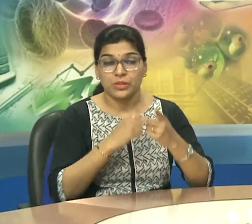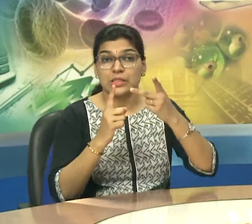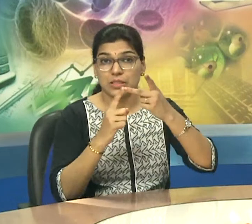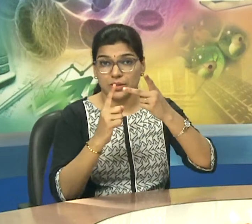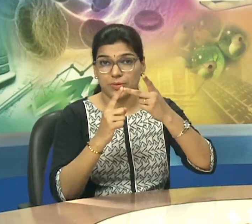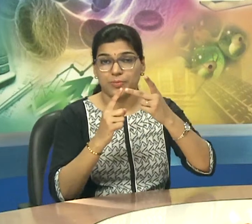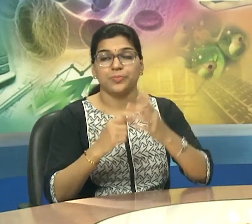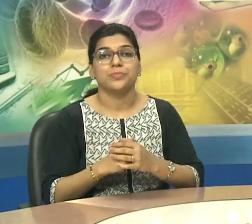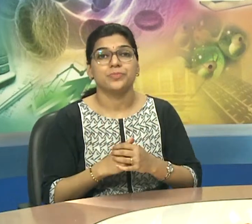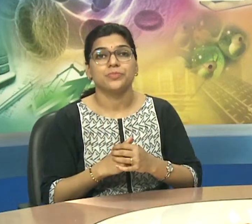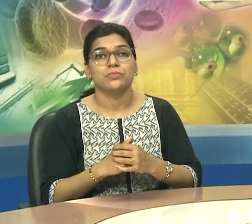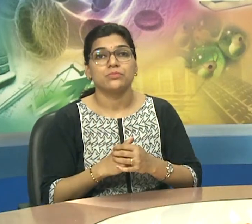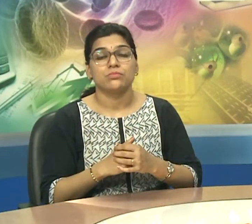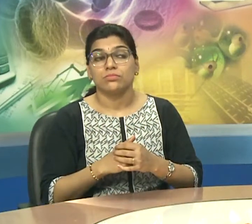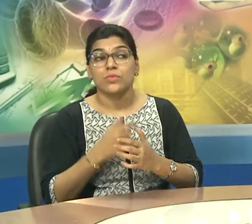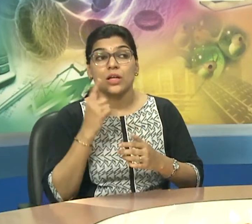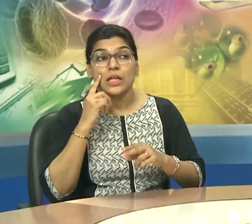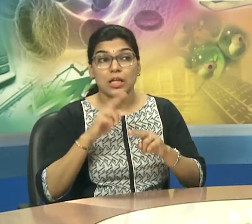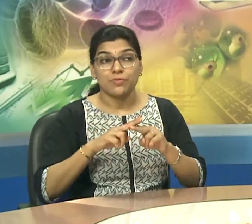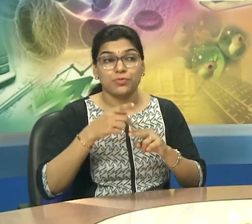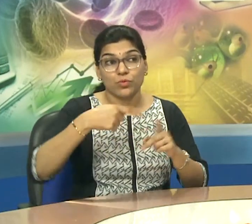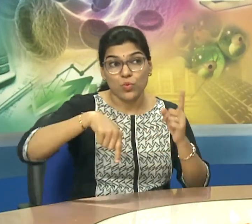office. The second sentence says